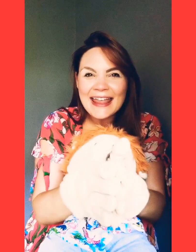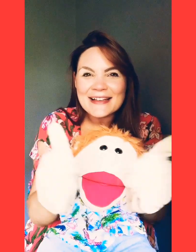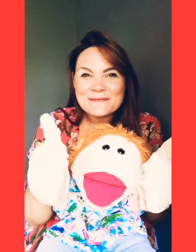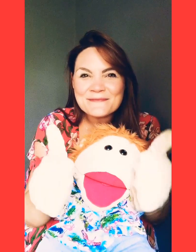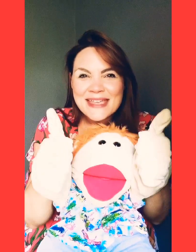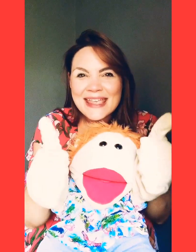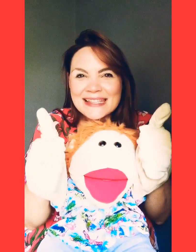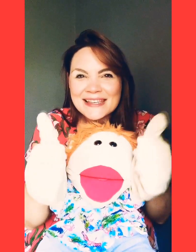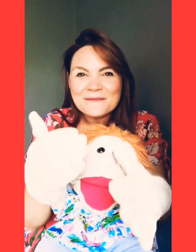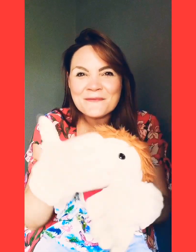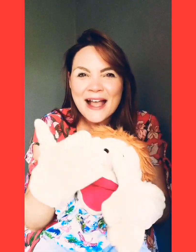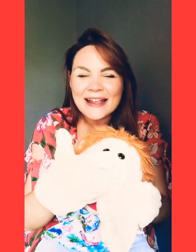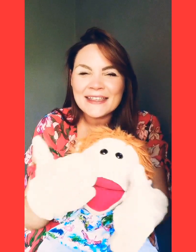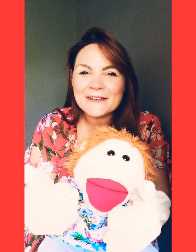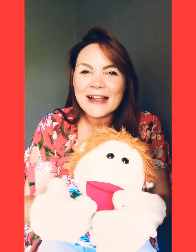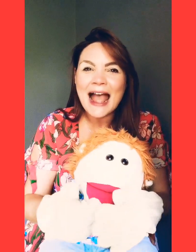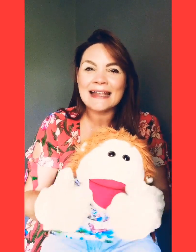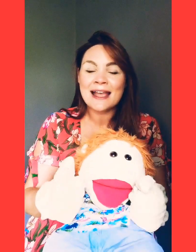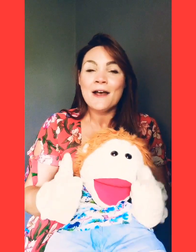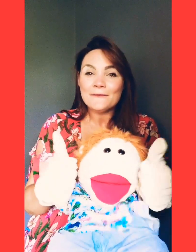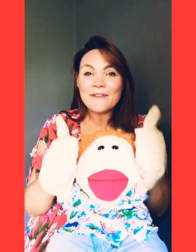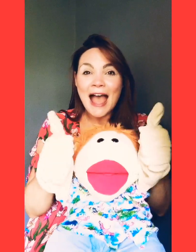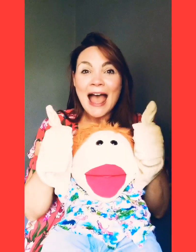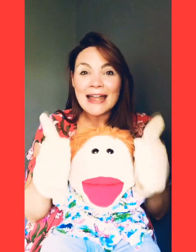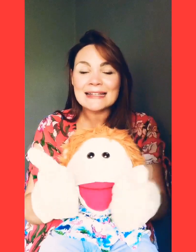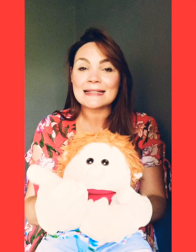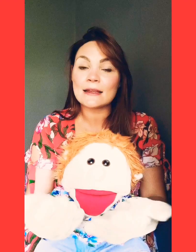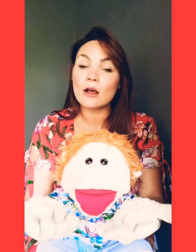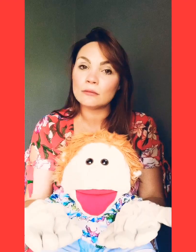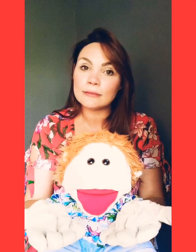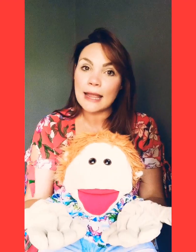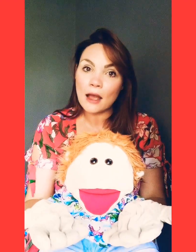Yay! Amazing work, you guys! Fantastic! Oh, now.